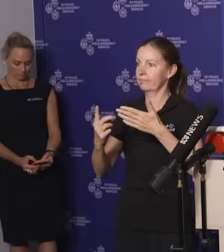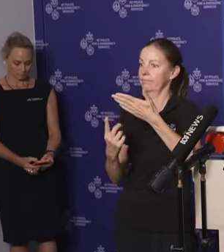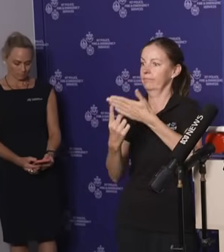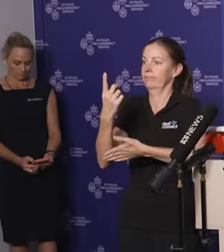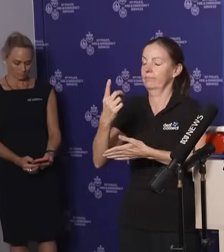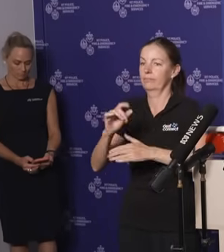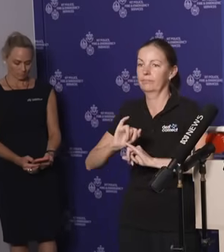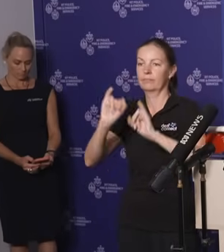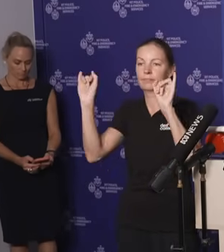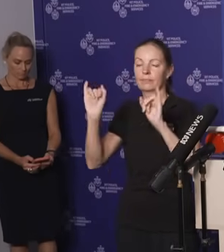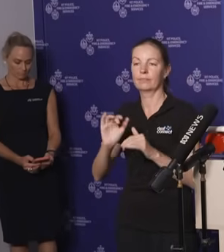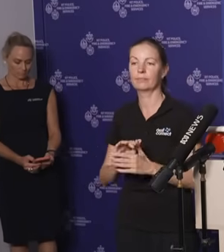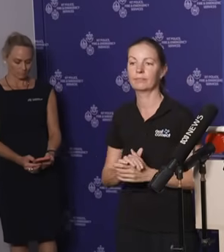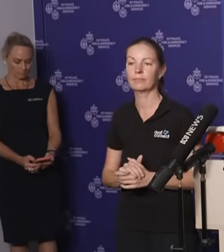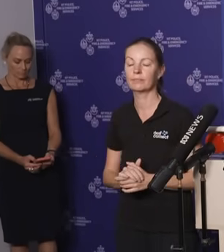but